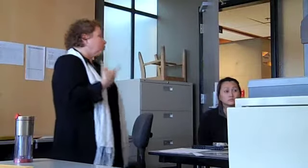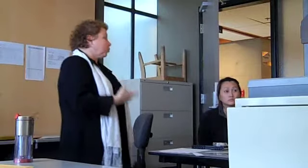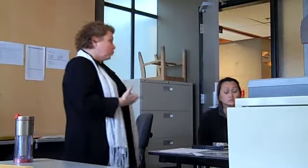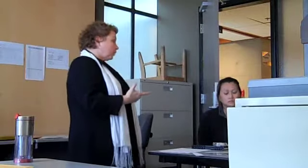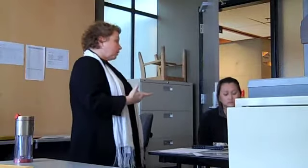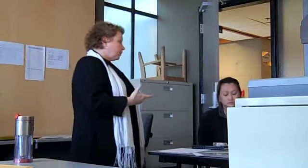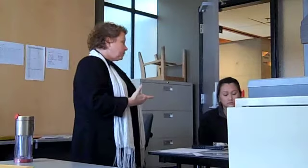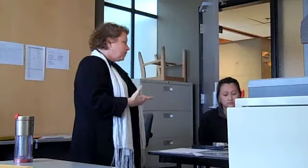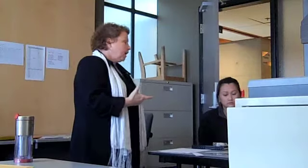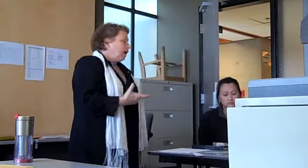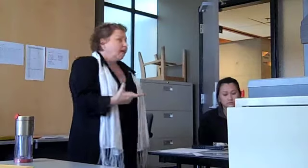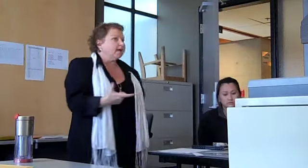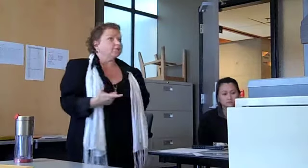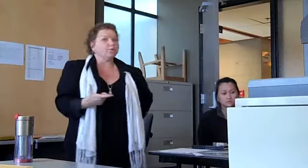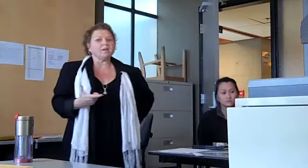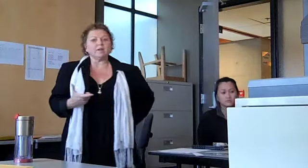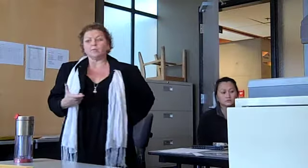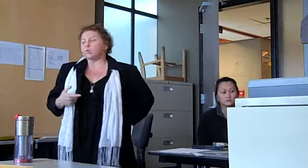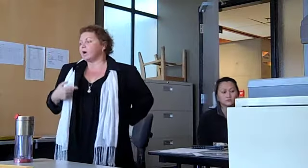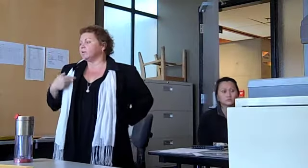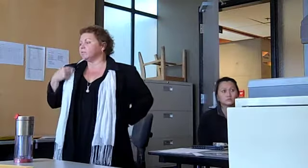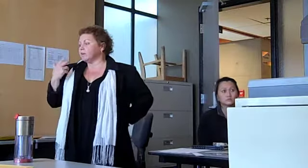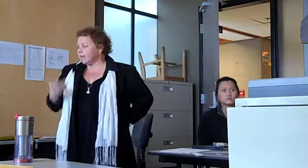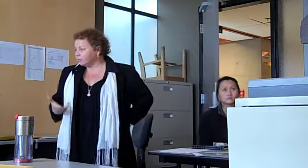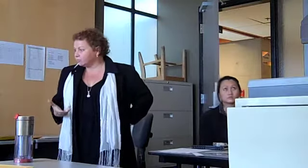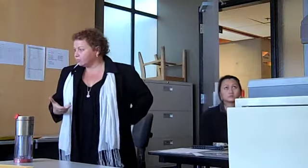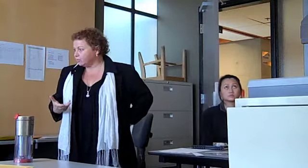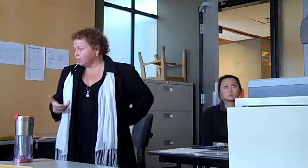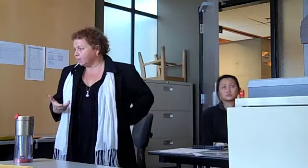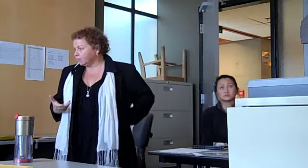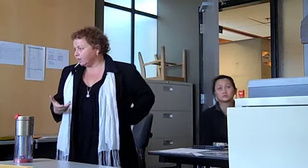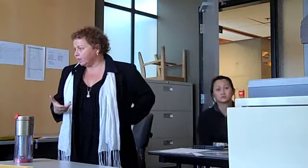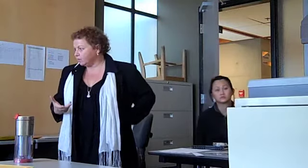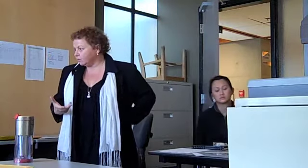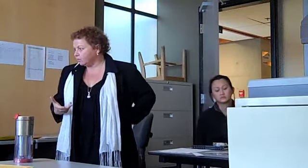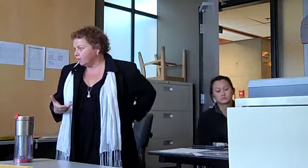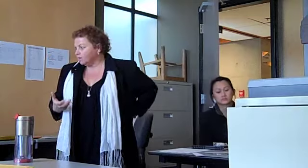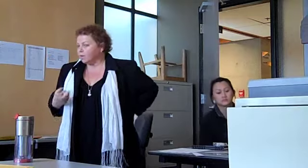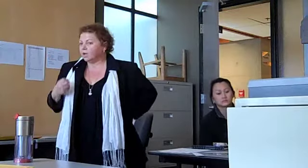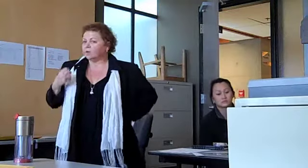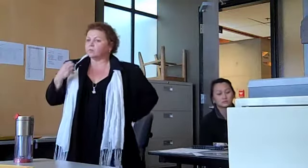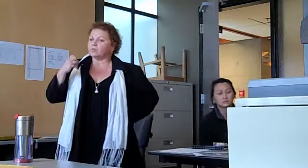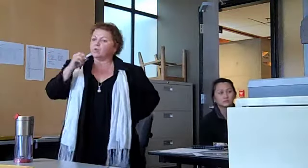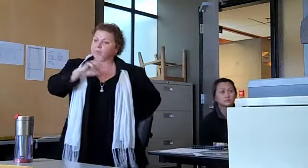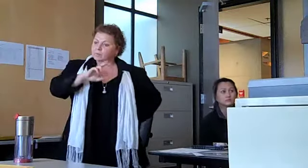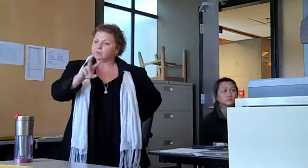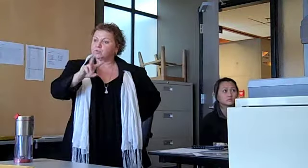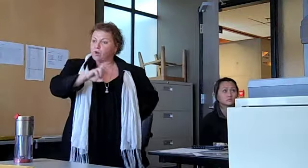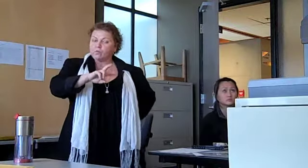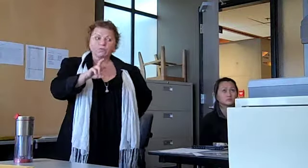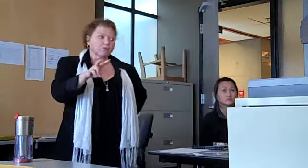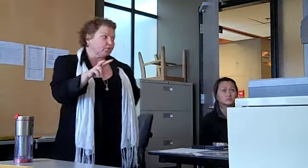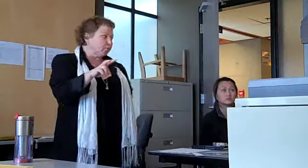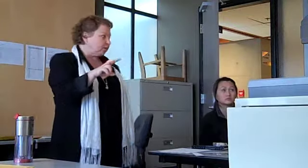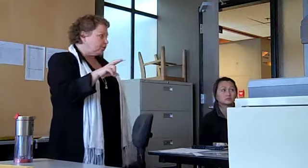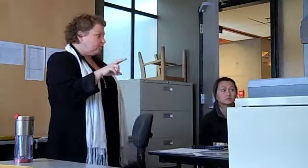project. And it's one that requires an extra 15 credits. And people do it over two semesters.